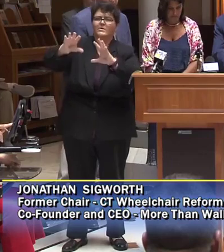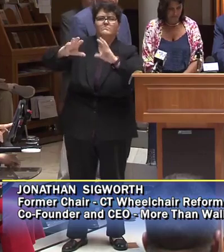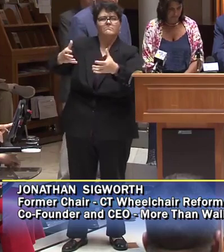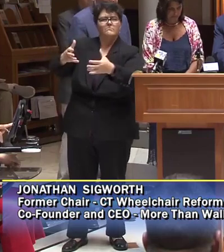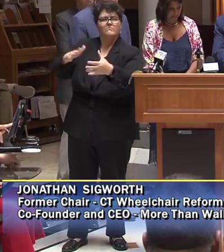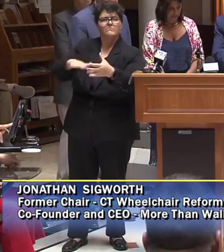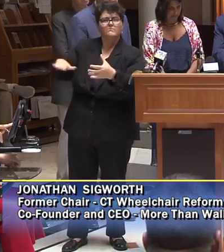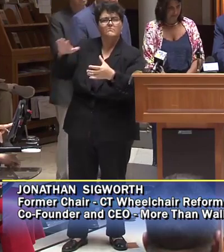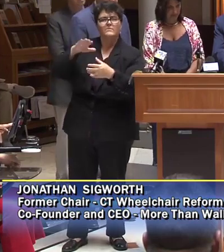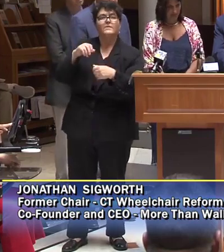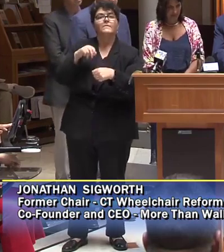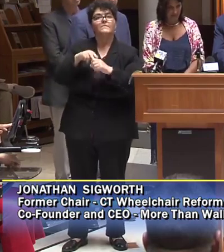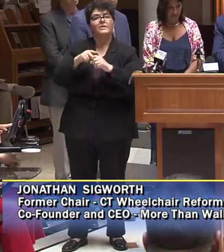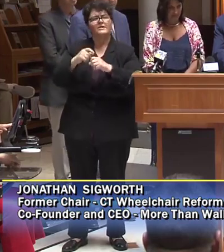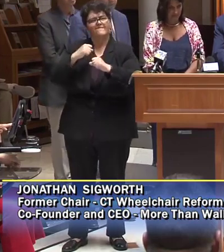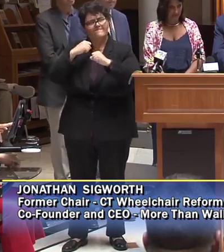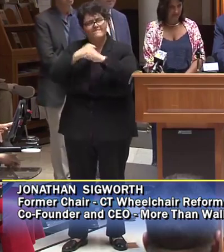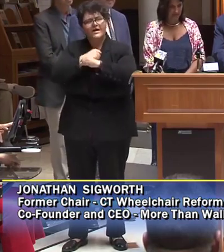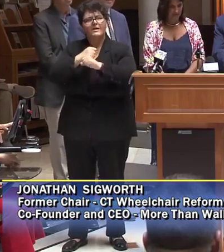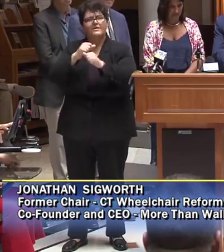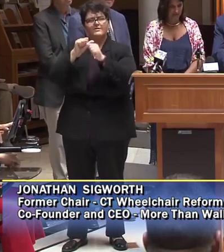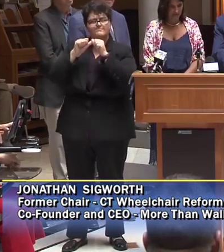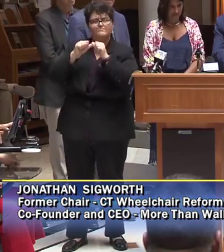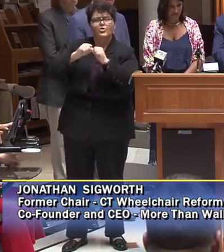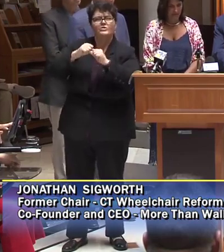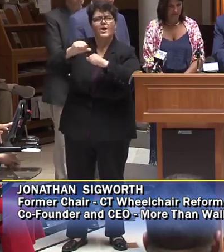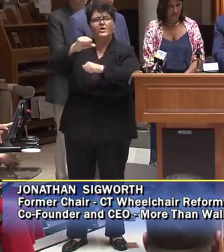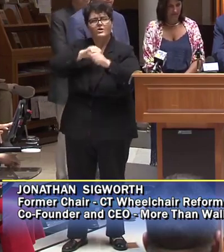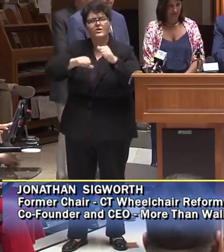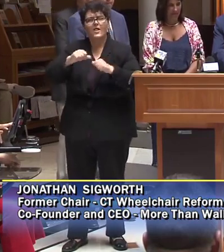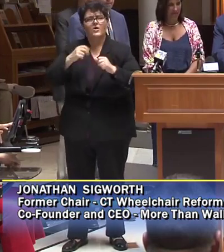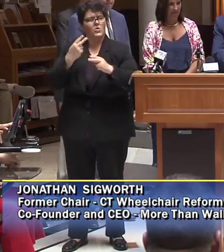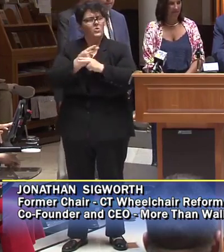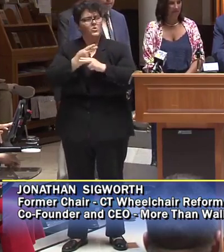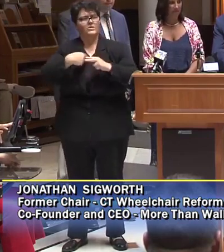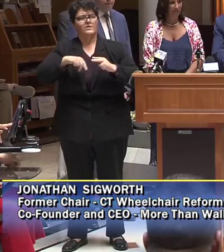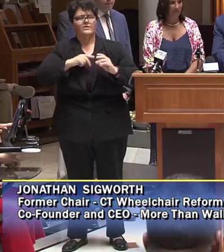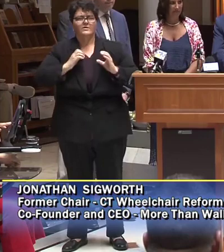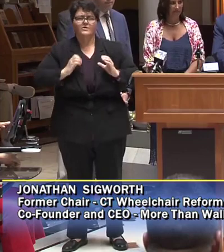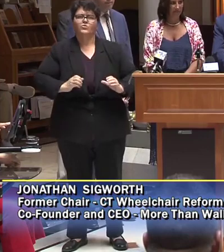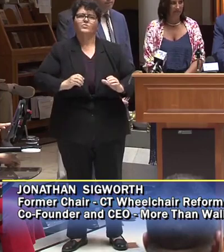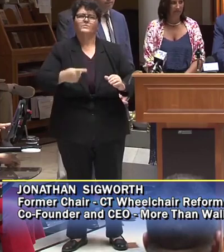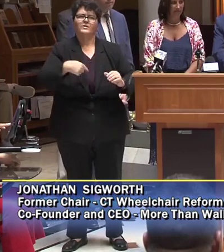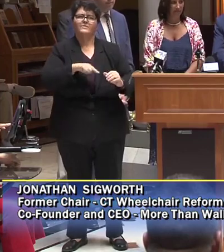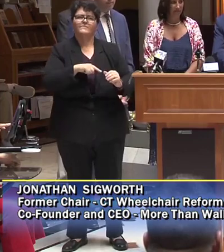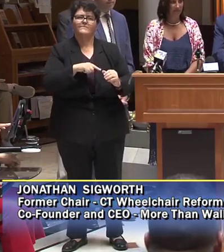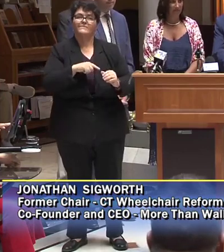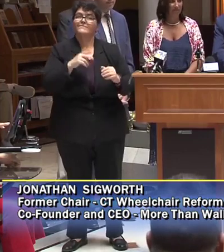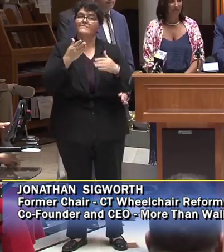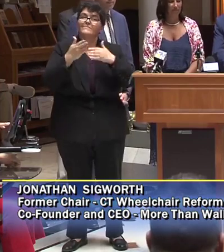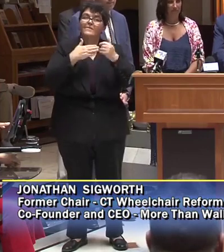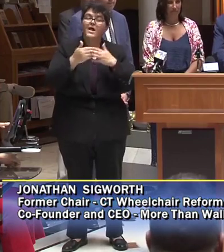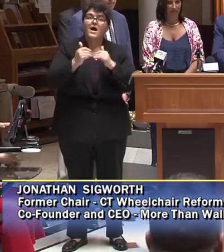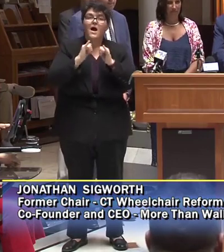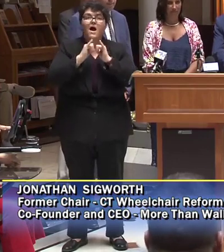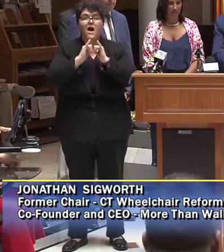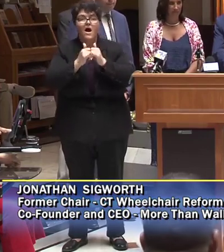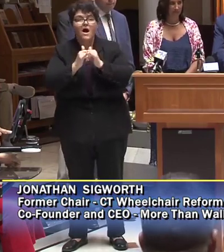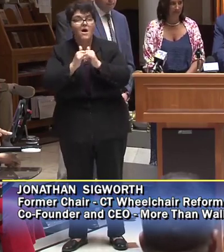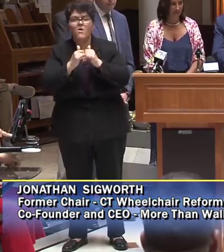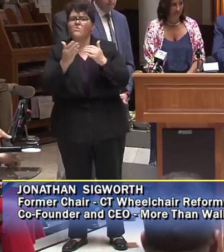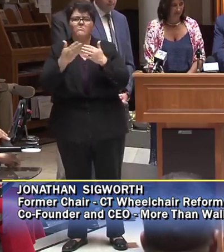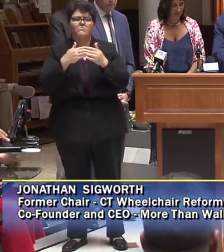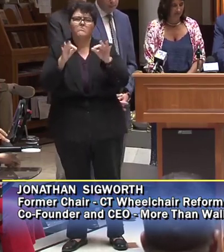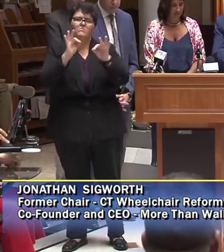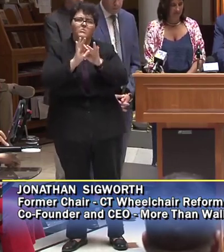other, fighting for our value as human beings, no matter how we were born, what we can do,